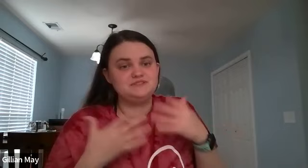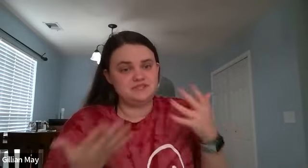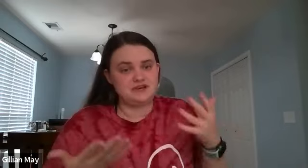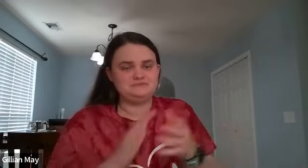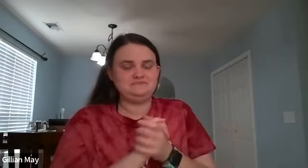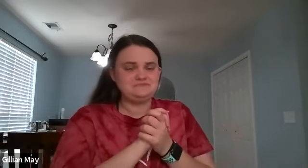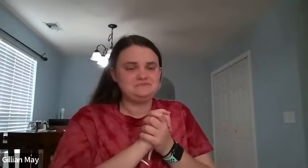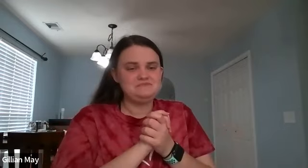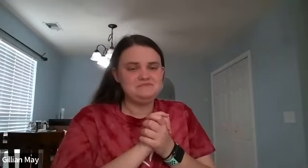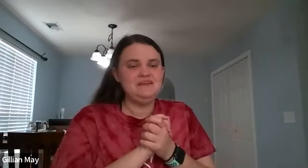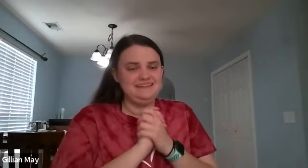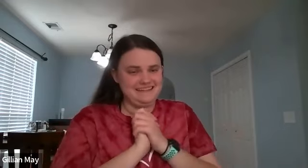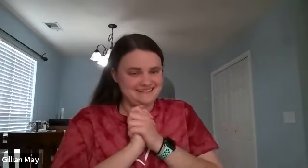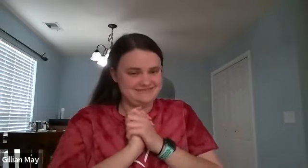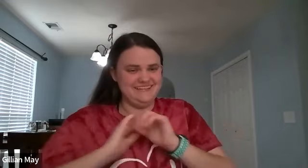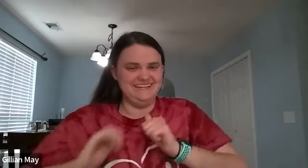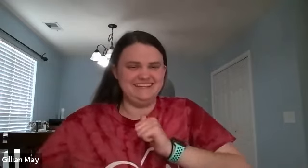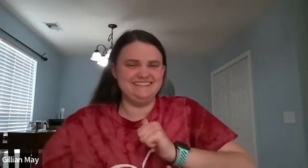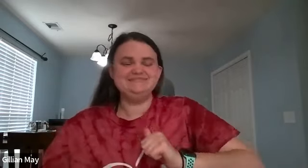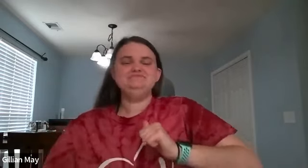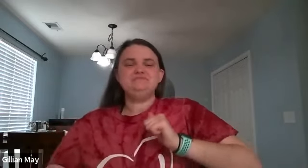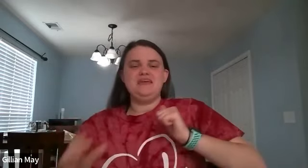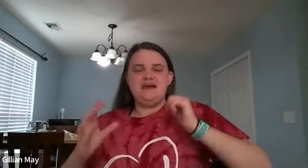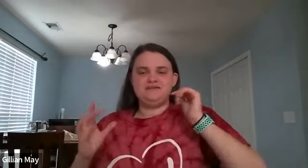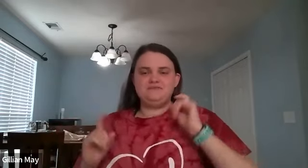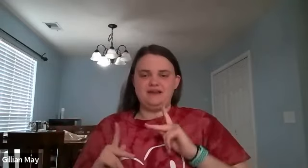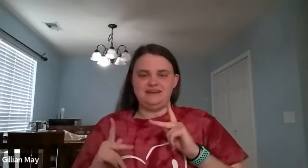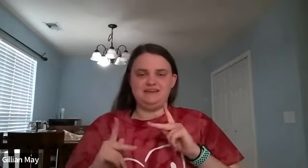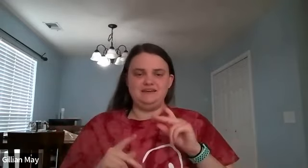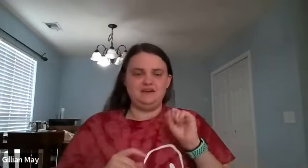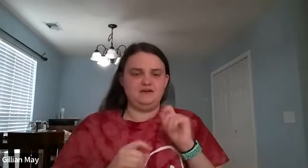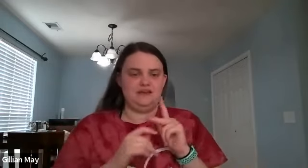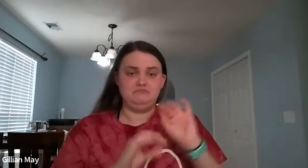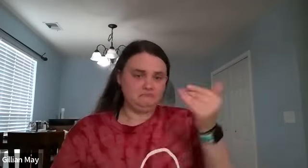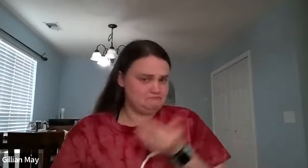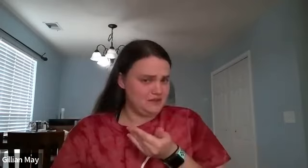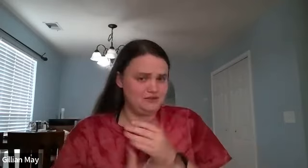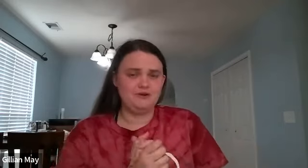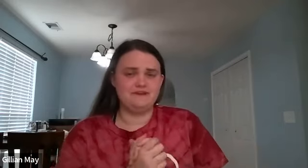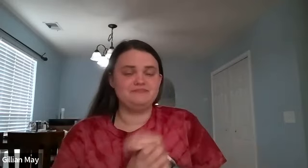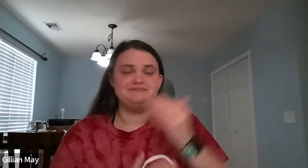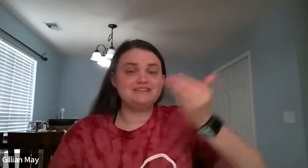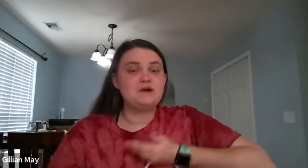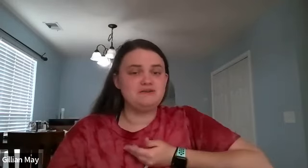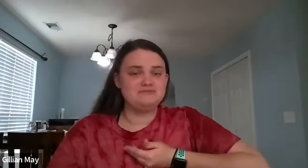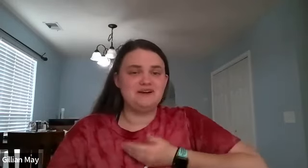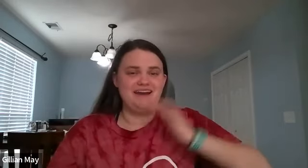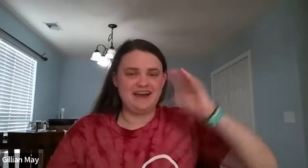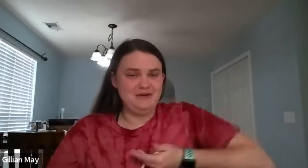So, yes. All righty. Okay. You are that's welcome. Sorry. I know I did